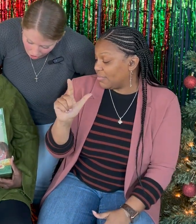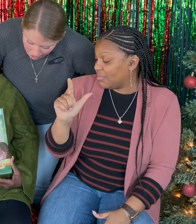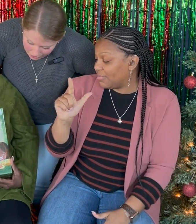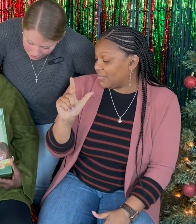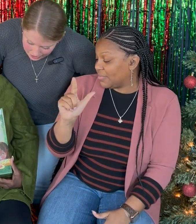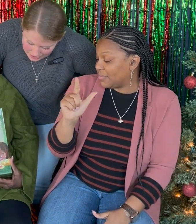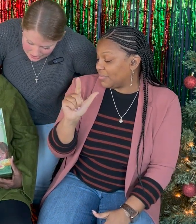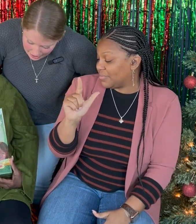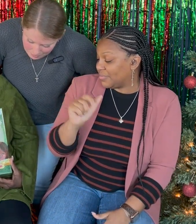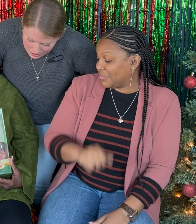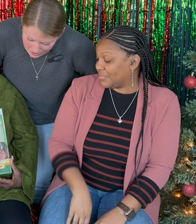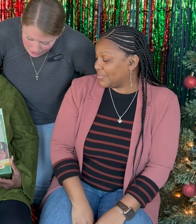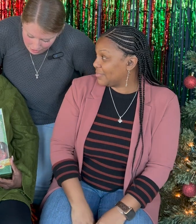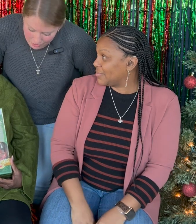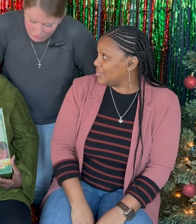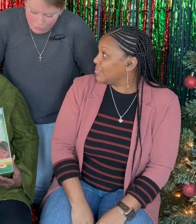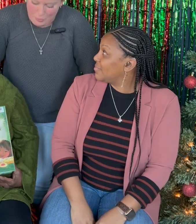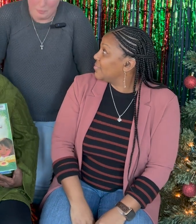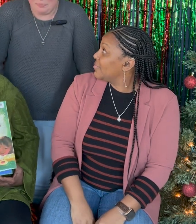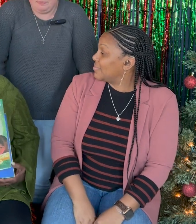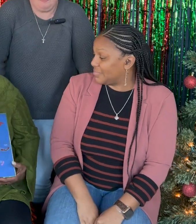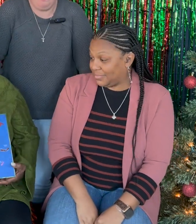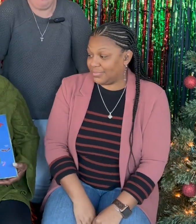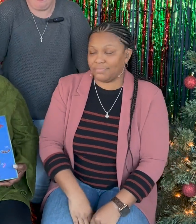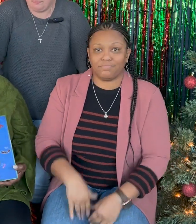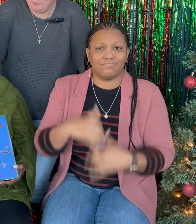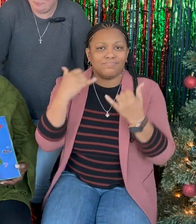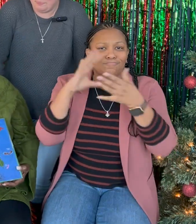and the author is M.E. Furman.